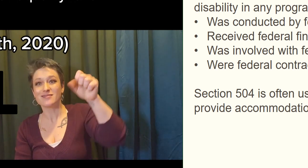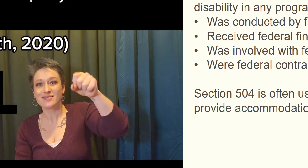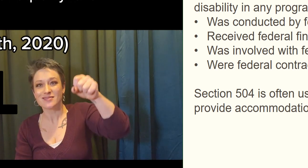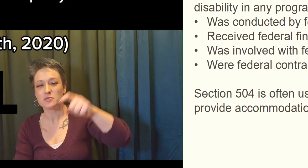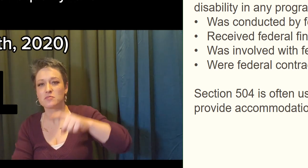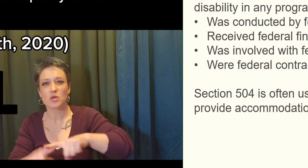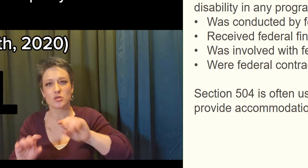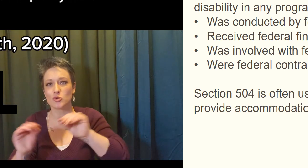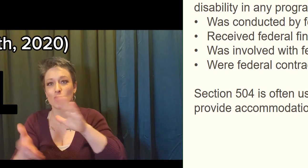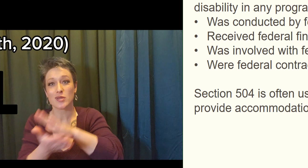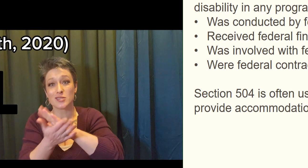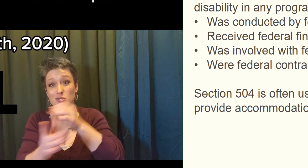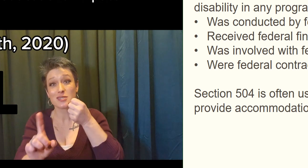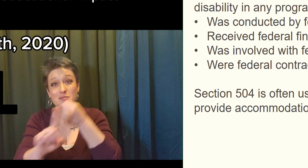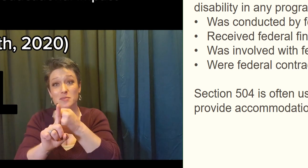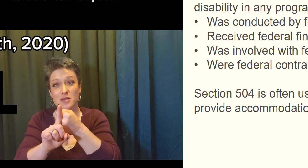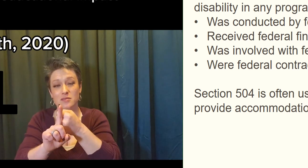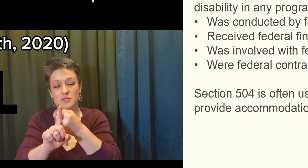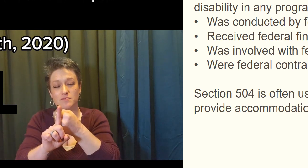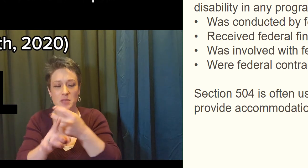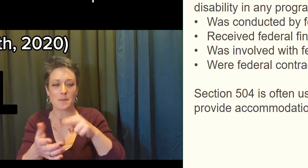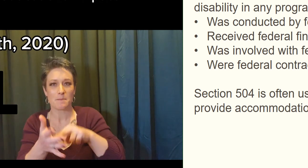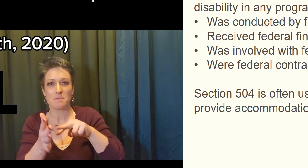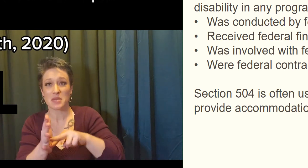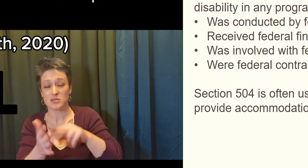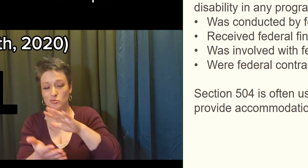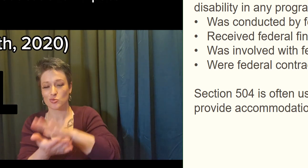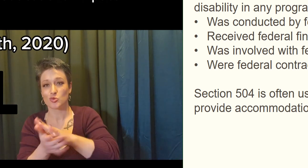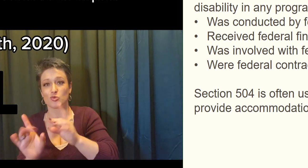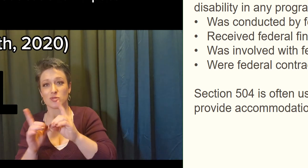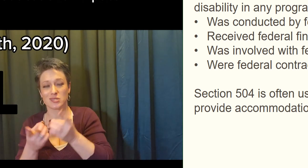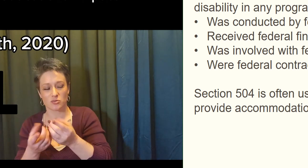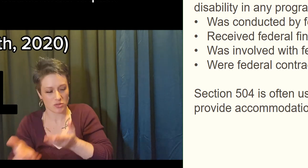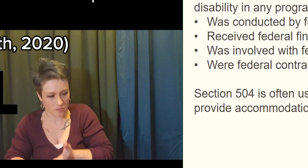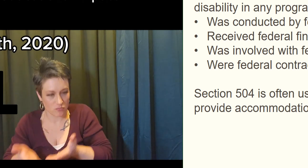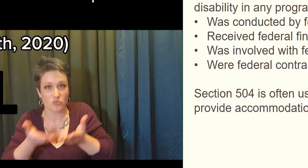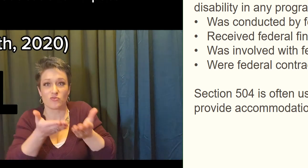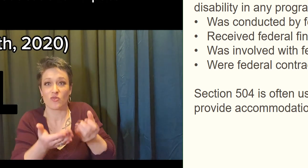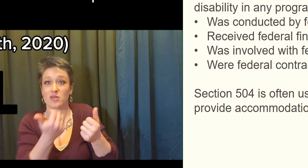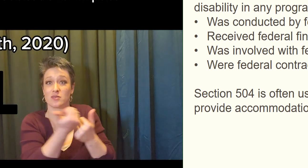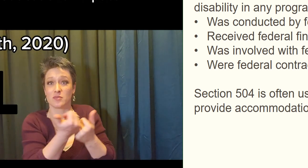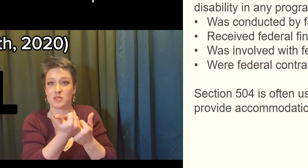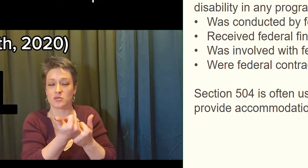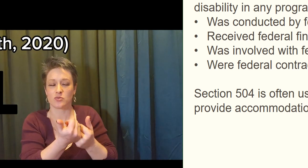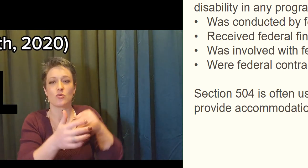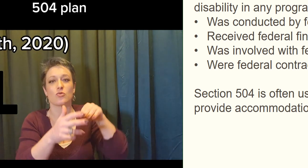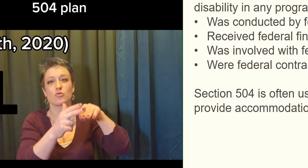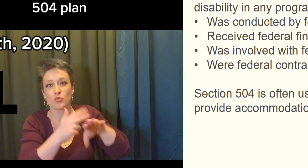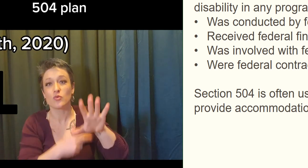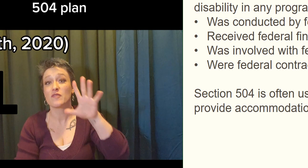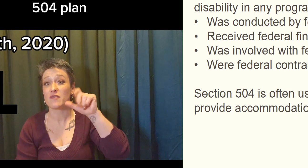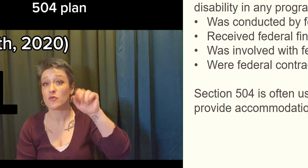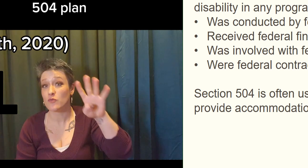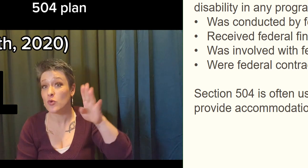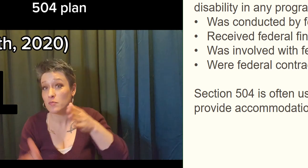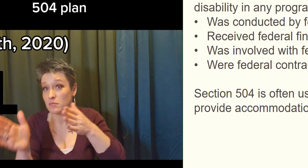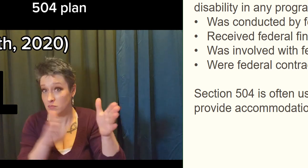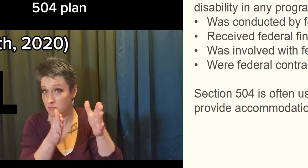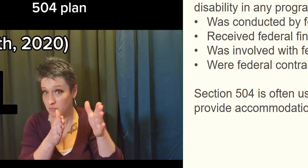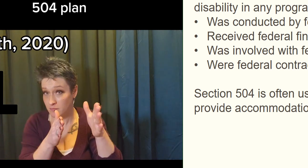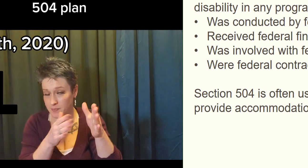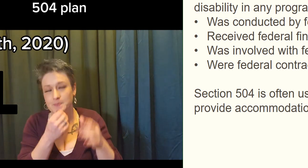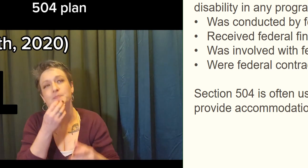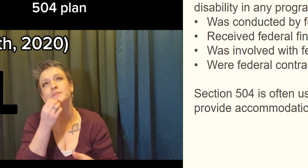for an IEP. Yes, they have a disability, but there's not considered an educational impact, which means that the school districts